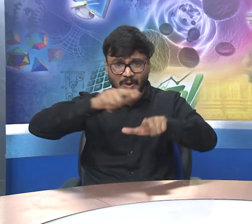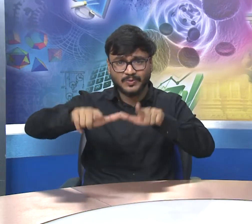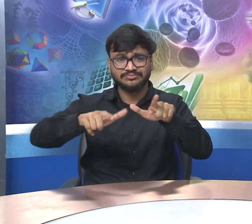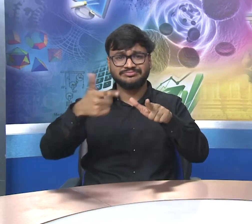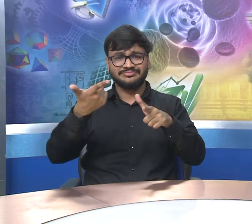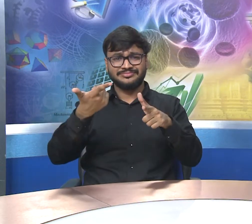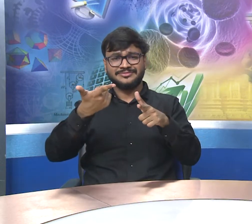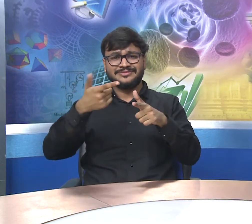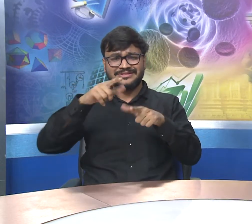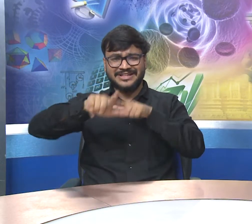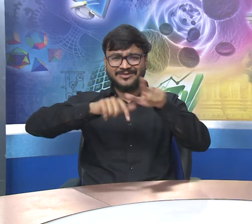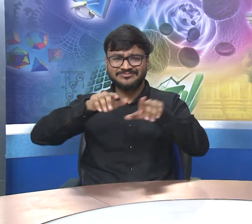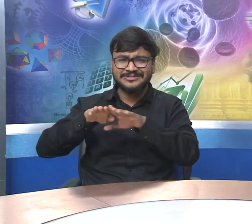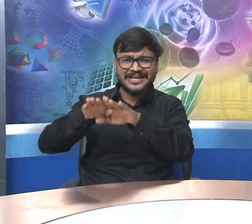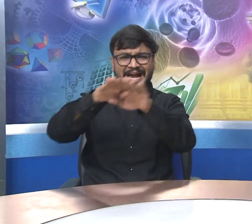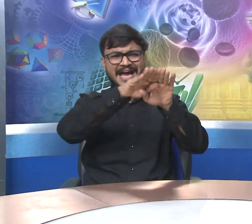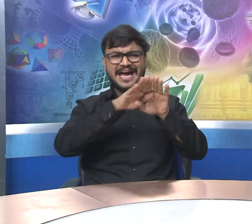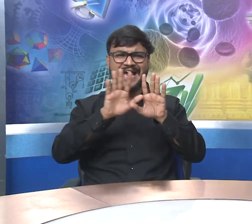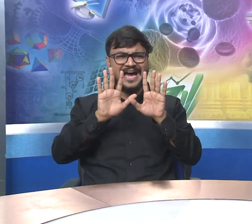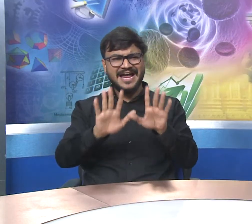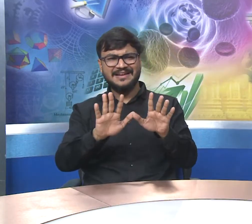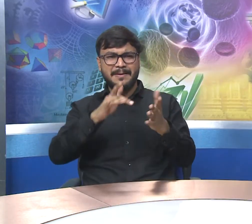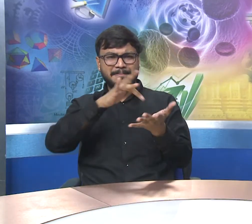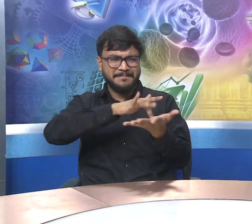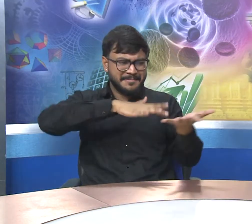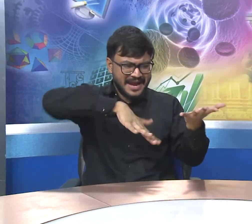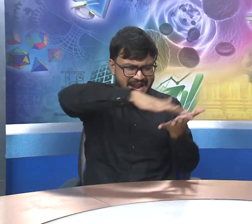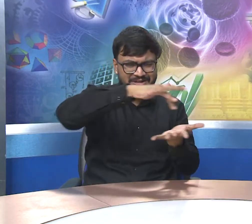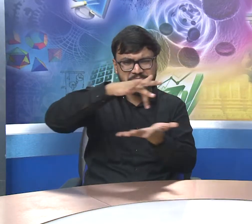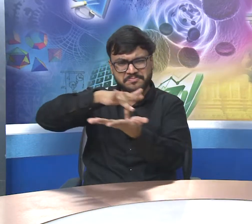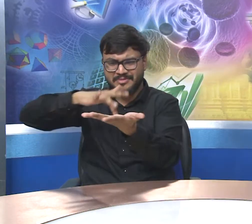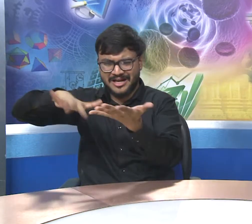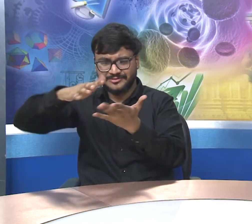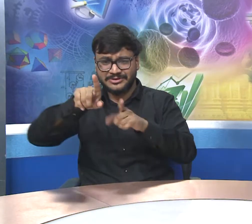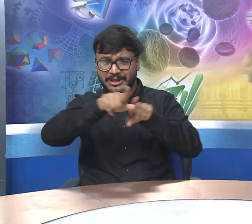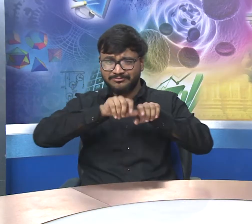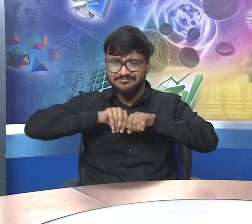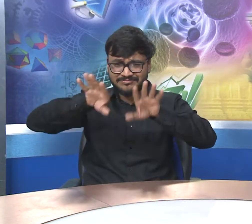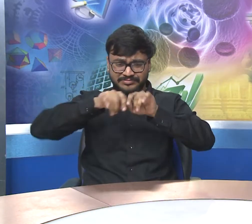Do dialects die out when a standard language has evolved?